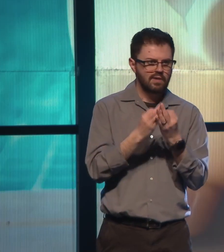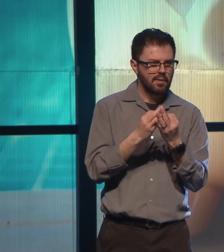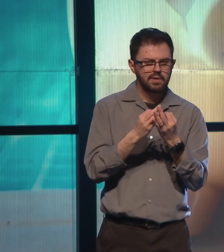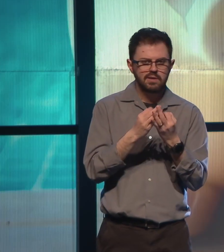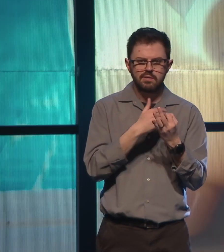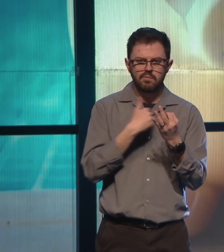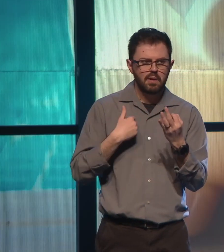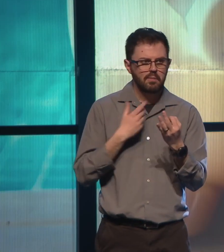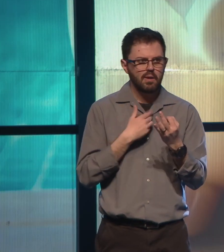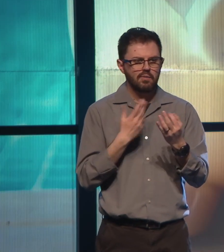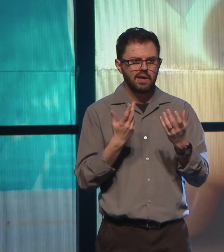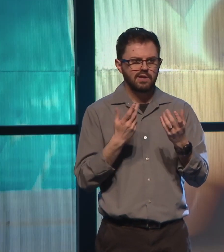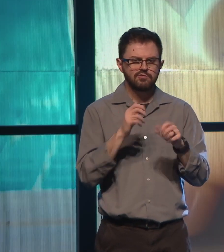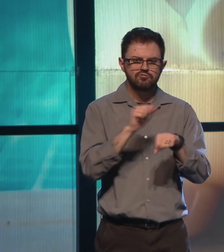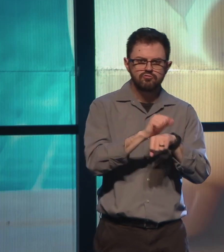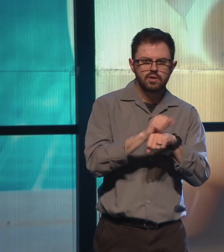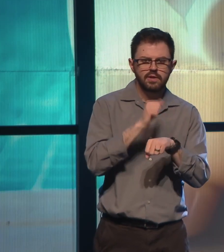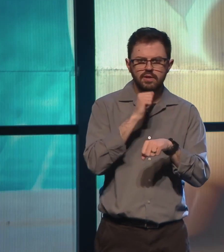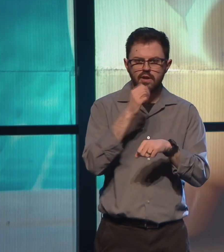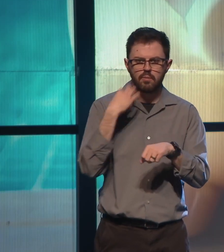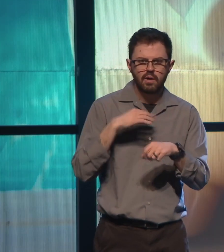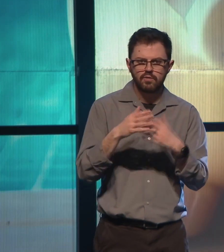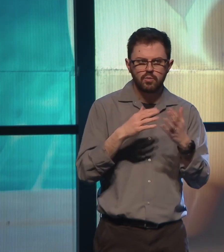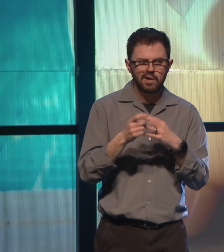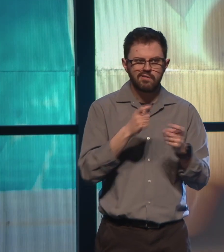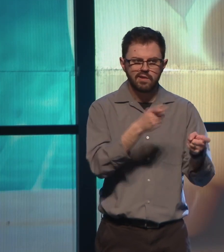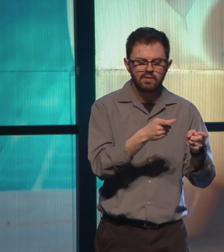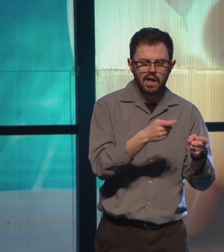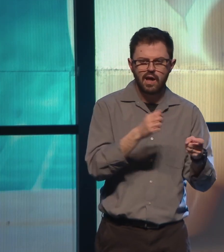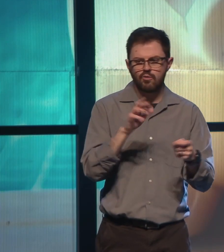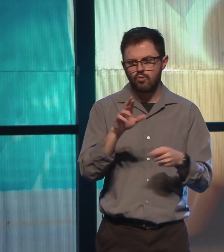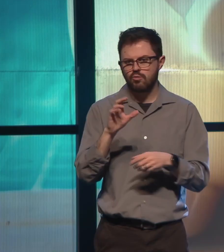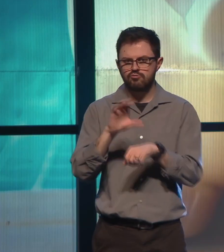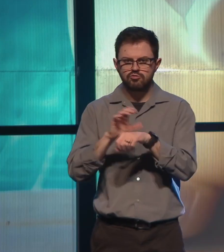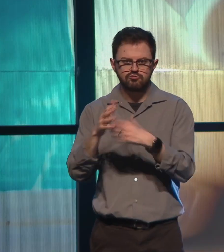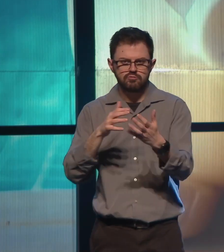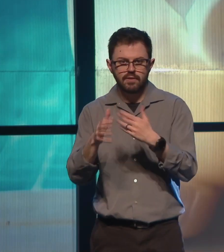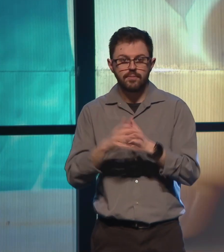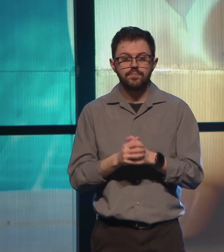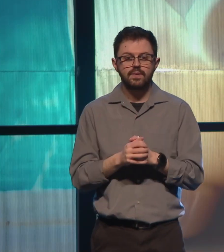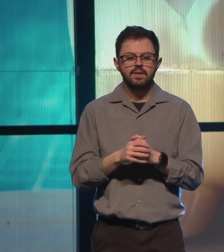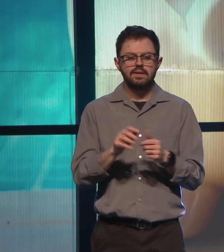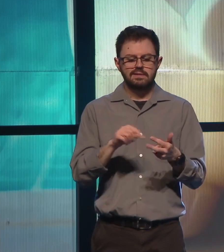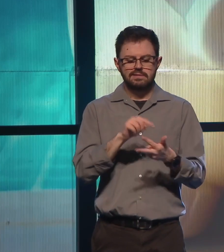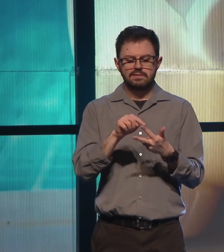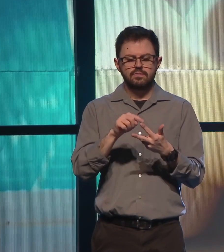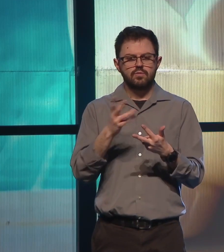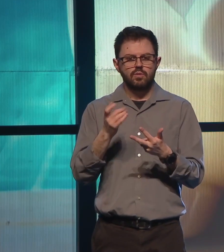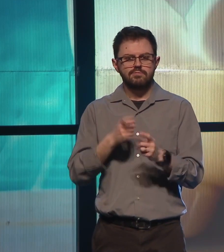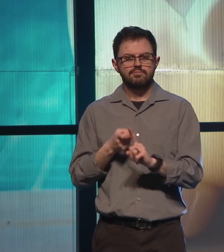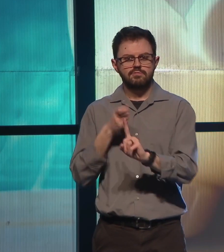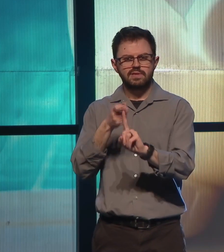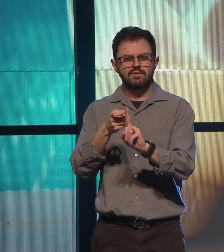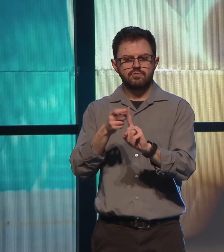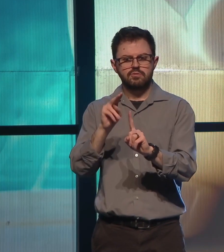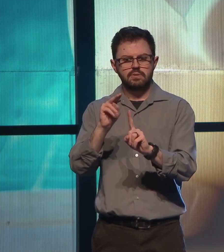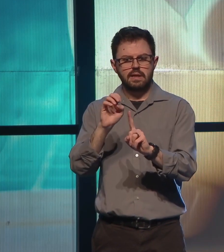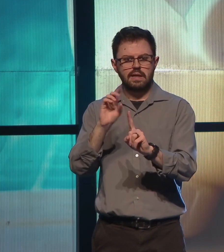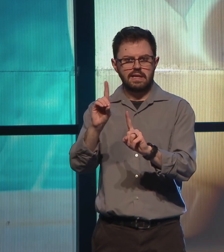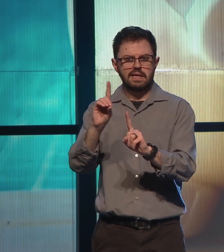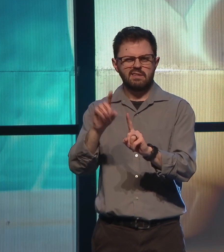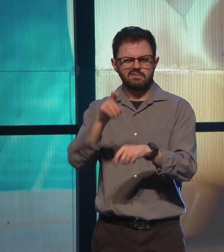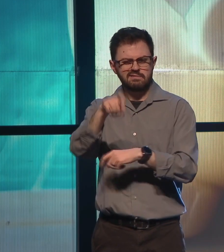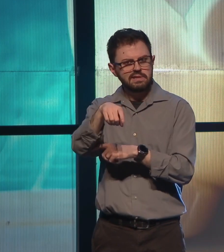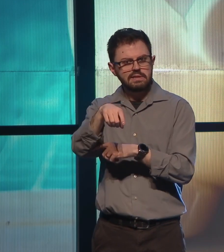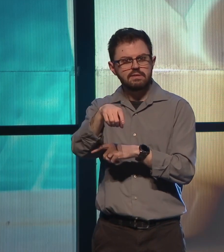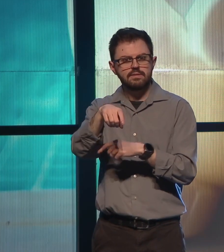it might be. And then we want to give to need, right? So we want to answer the acute needs that are in our world, okay? And